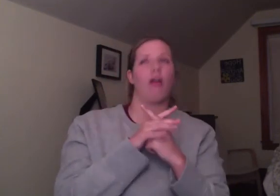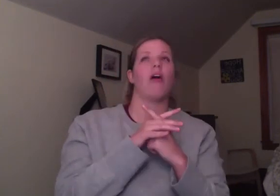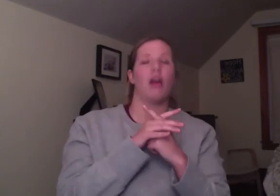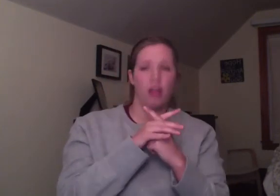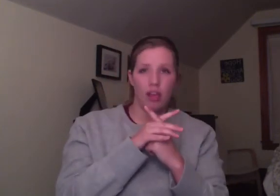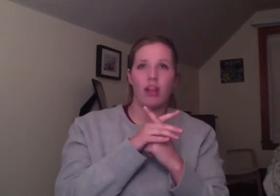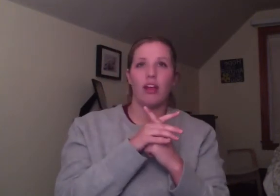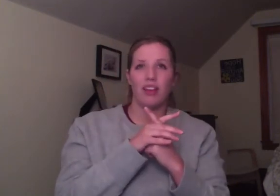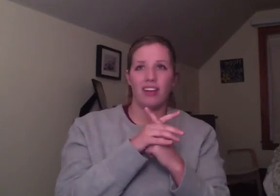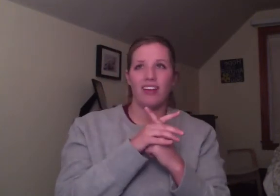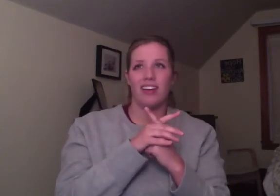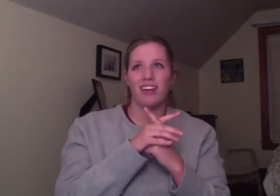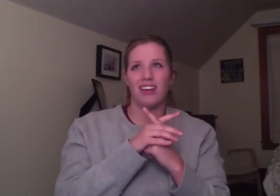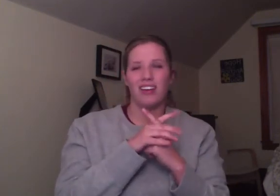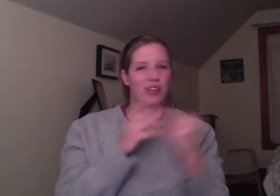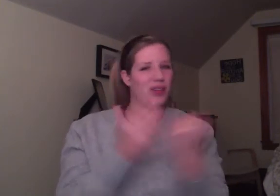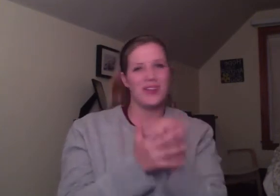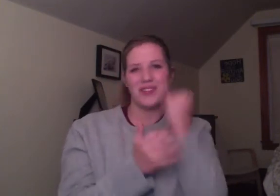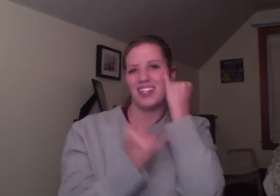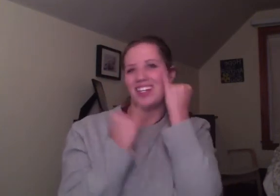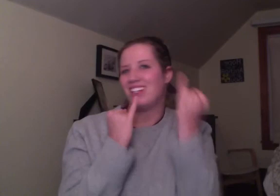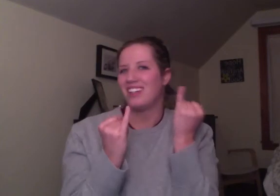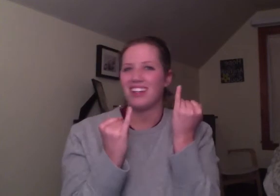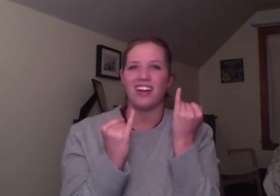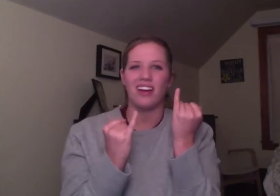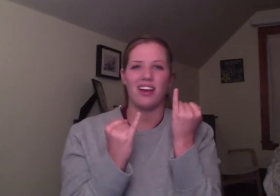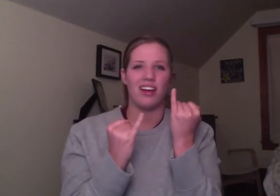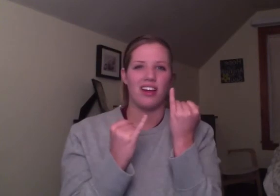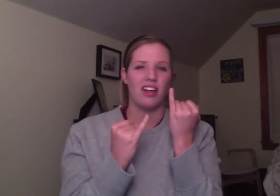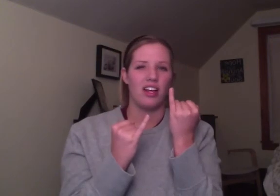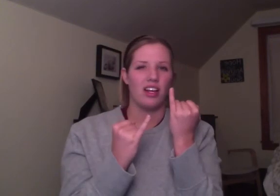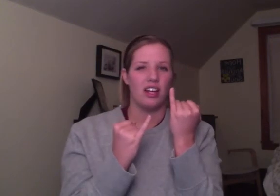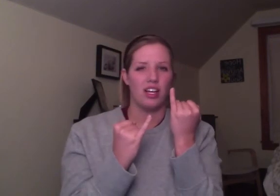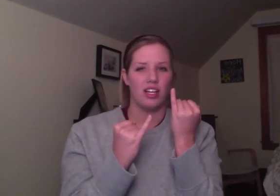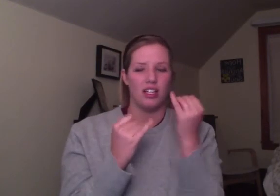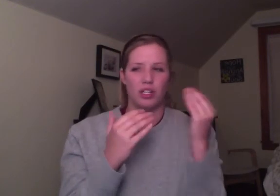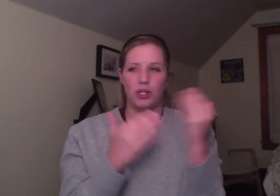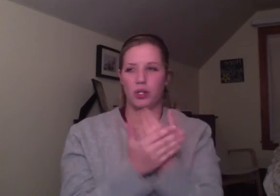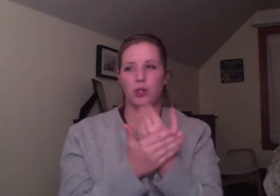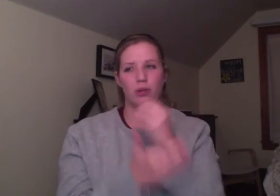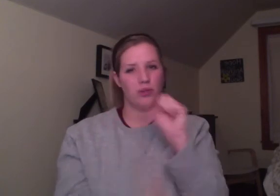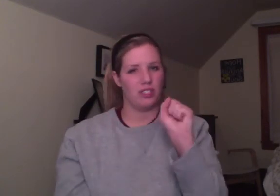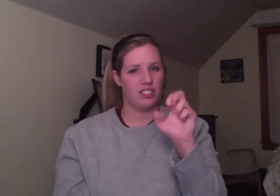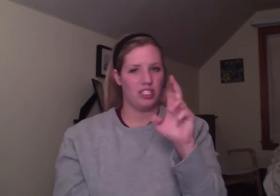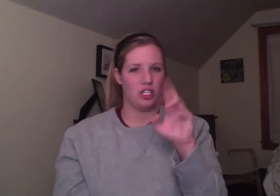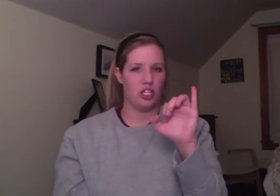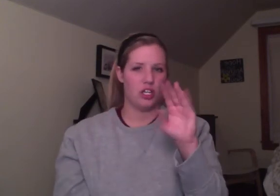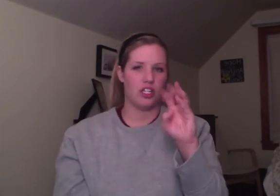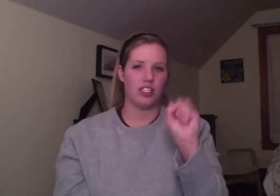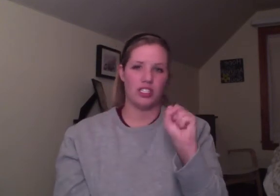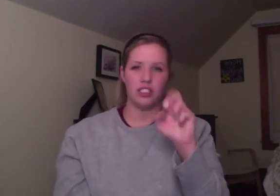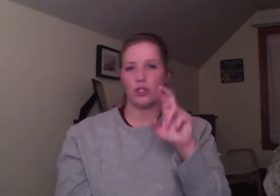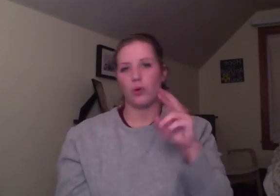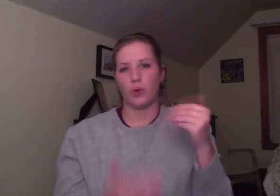it ignites an idea of going either from a series or just an image by itself. And so I love to listen to music